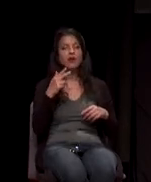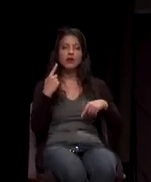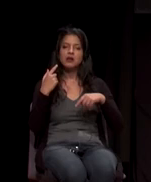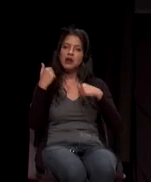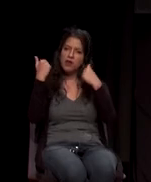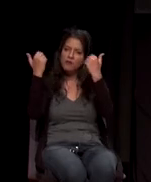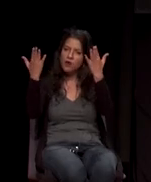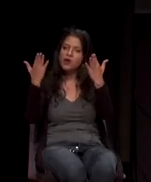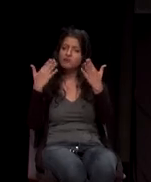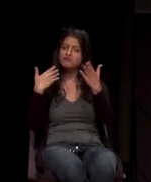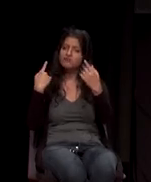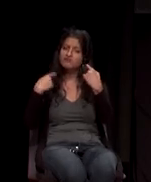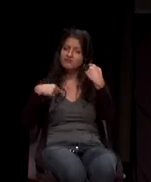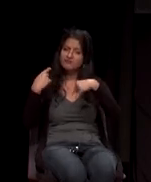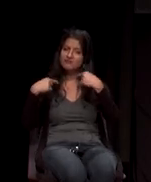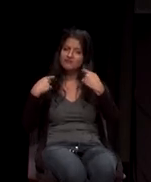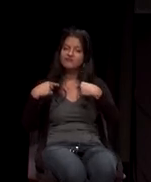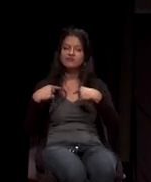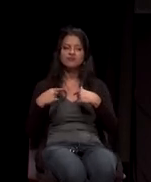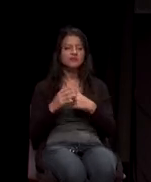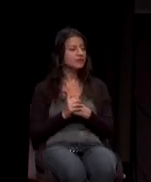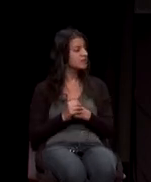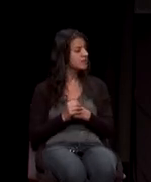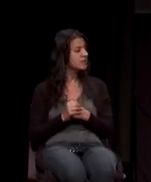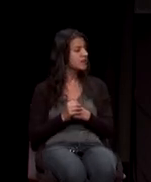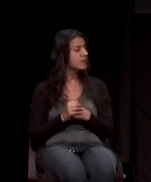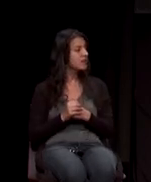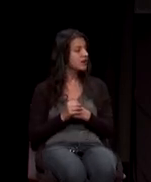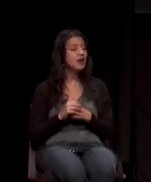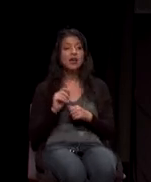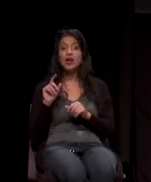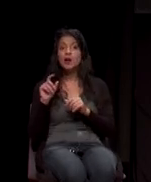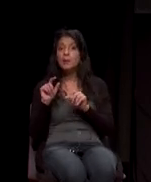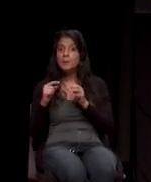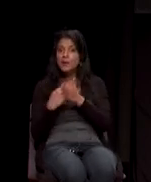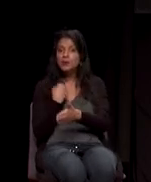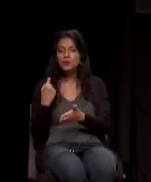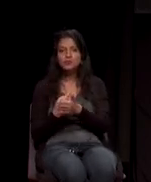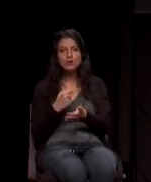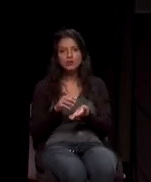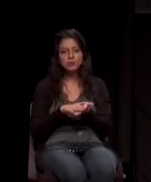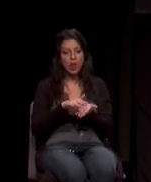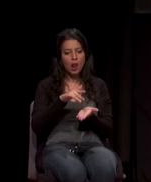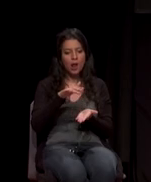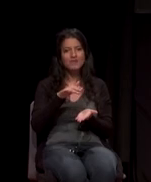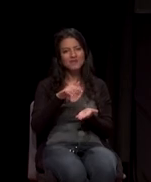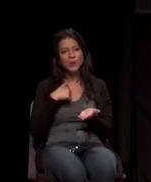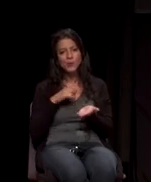lá fora. Nós tivemos que fazer uma pequena seleção de perguntas porque recebemos muitas. E eu gostaria